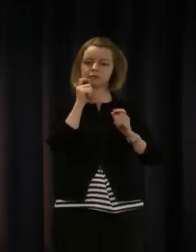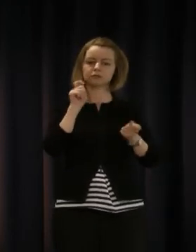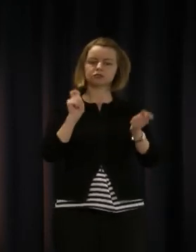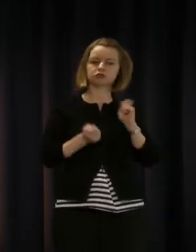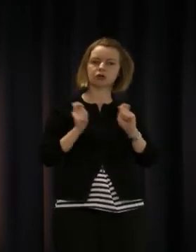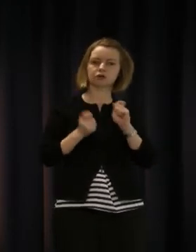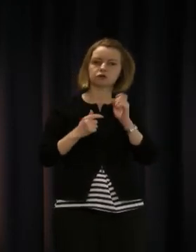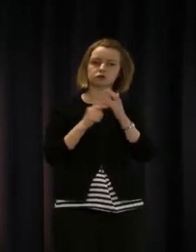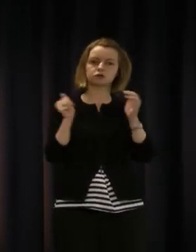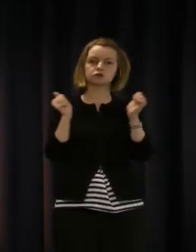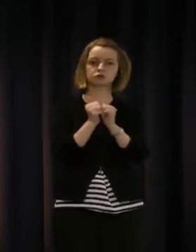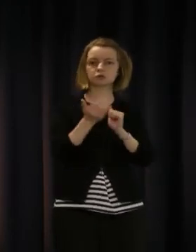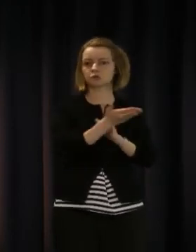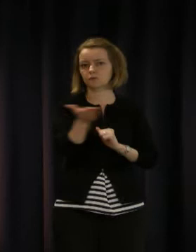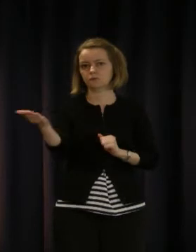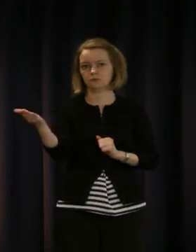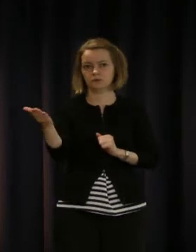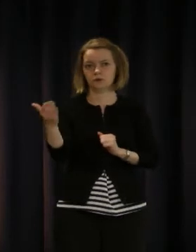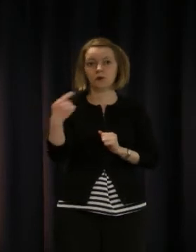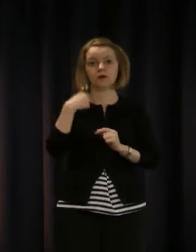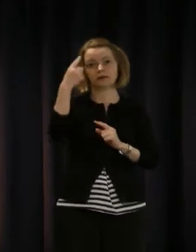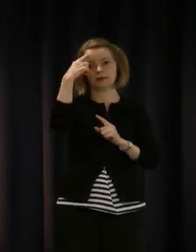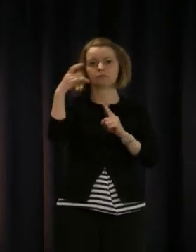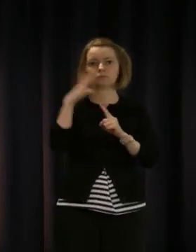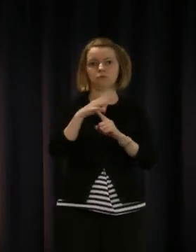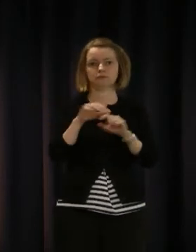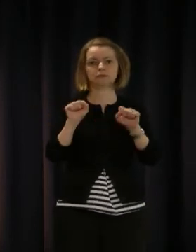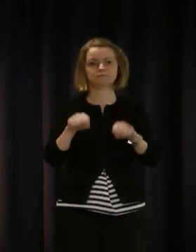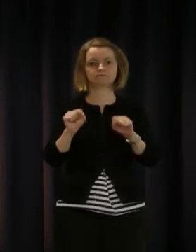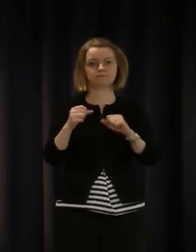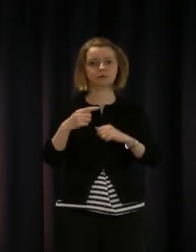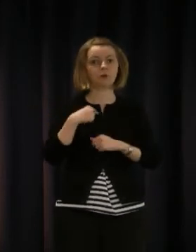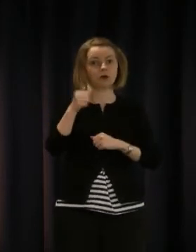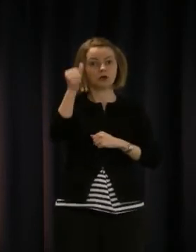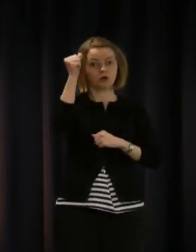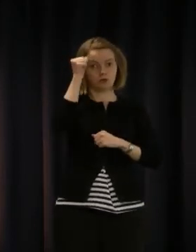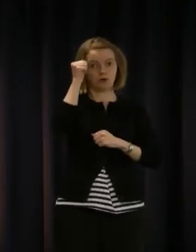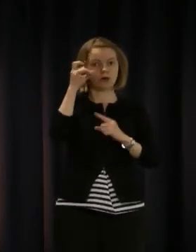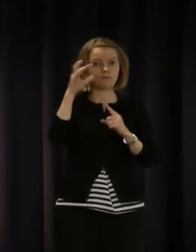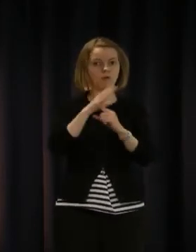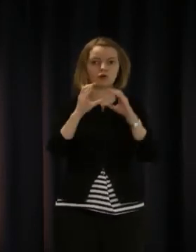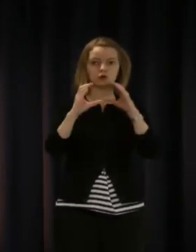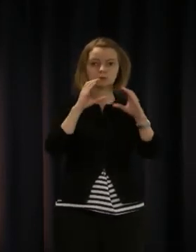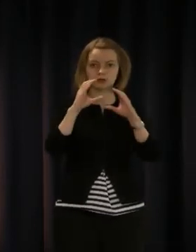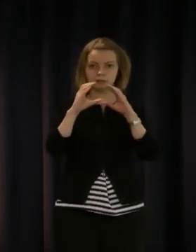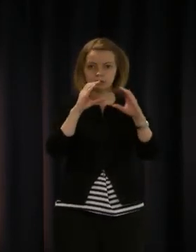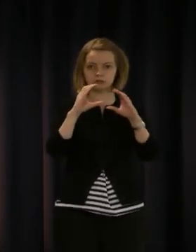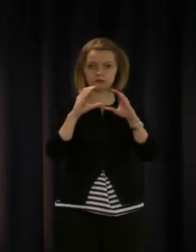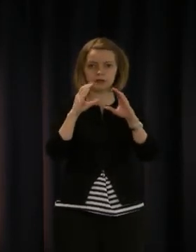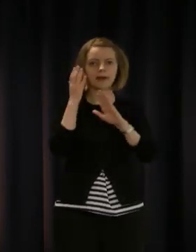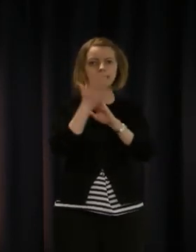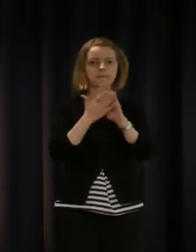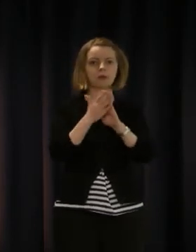is very important to us. We acknowledge this and hope that